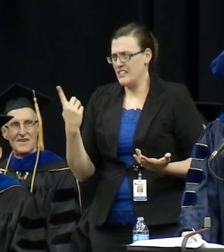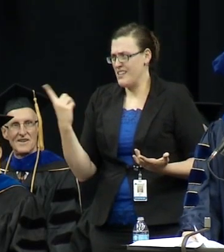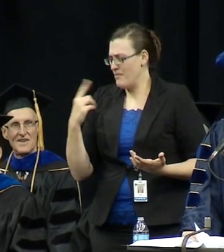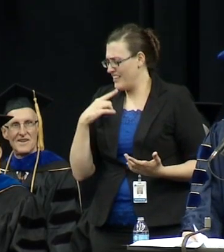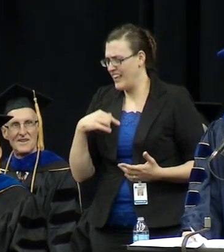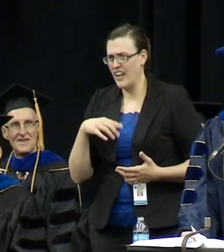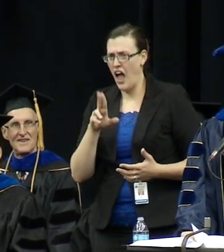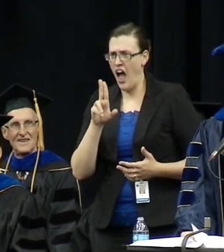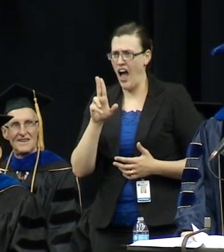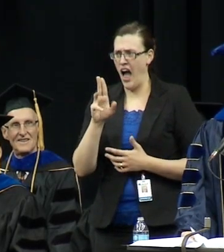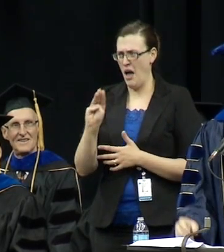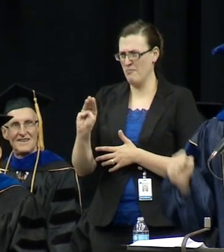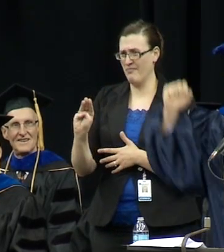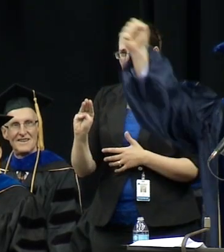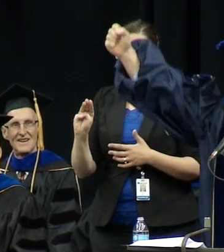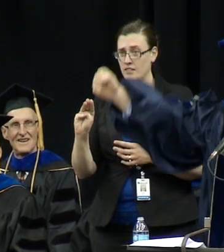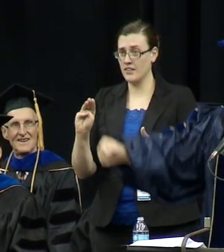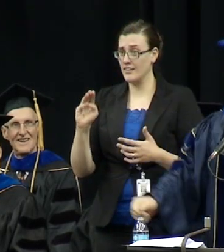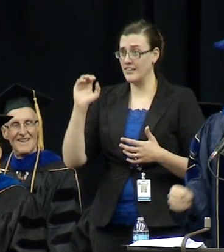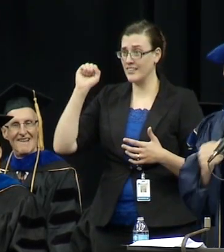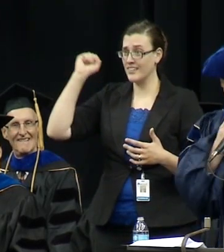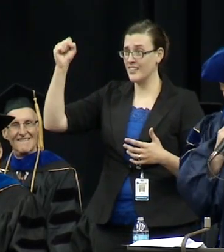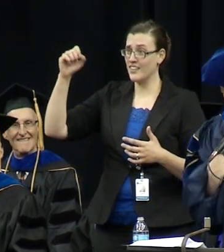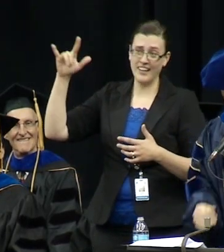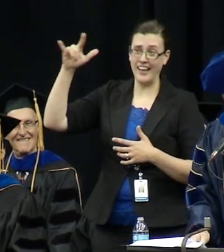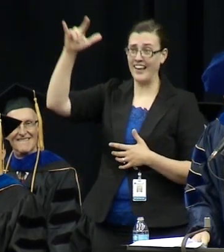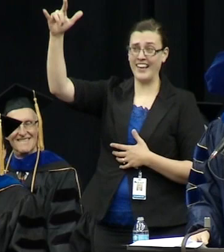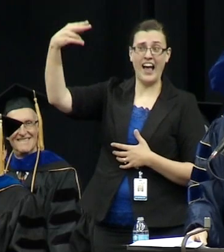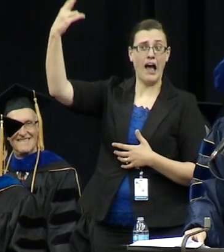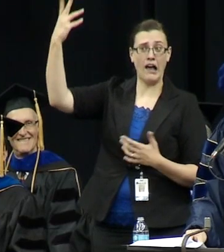like, "Soarin' high."